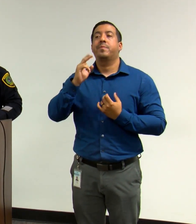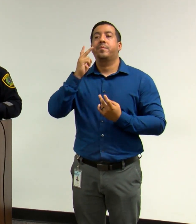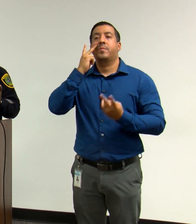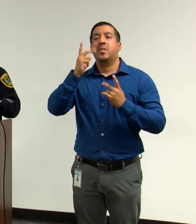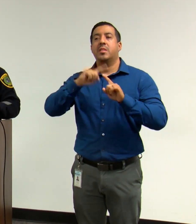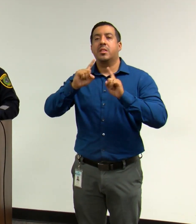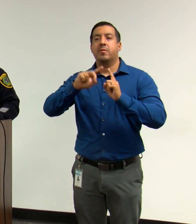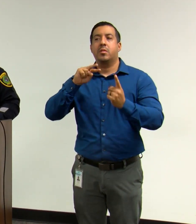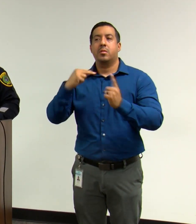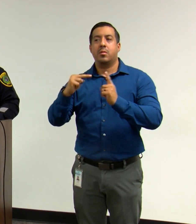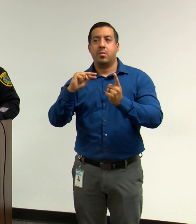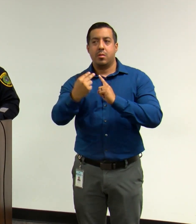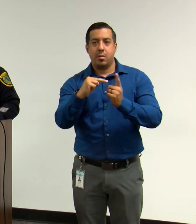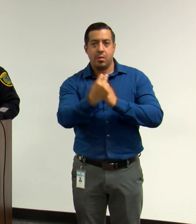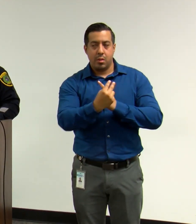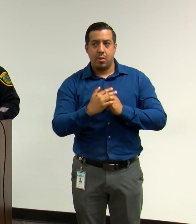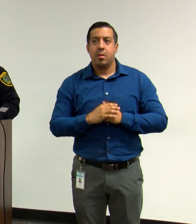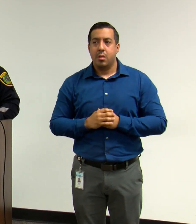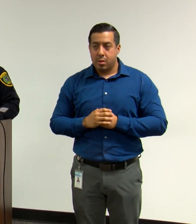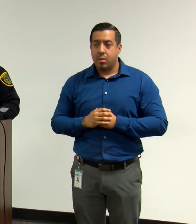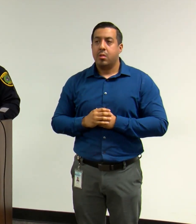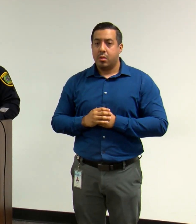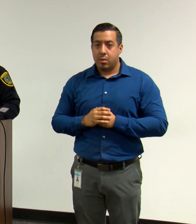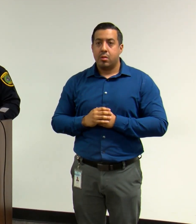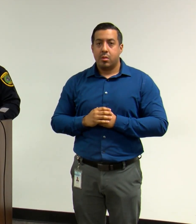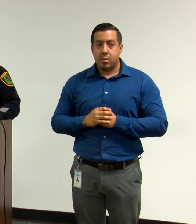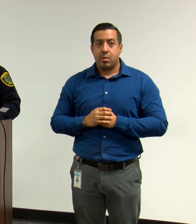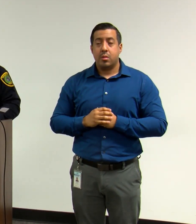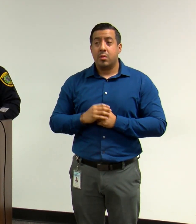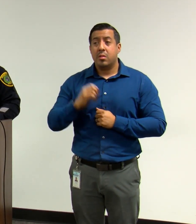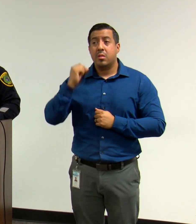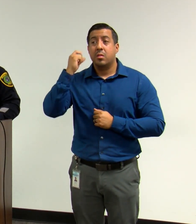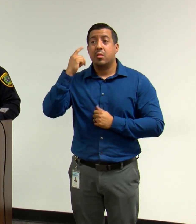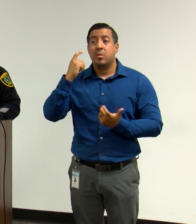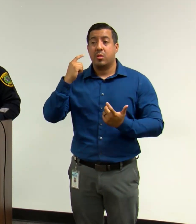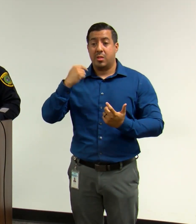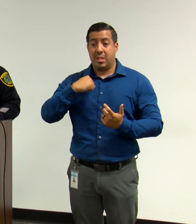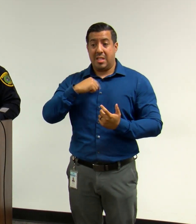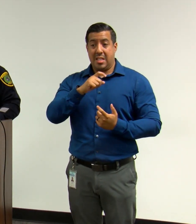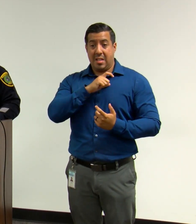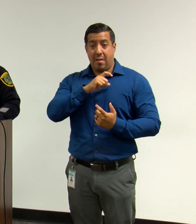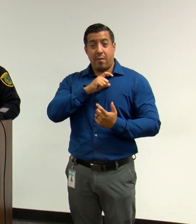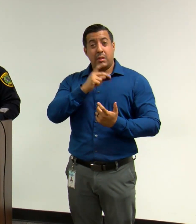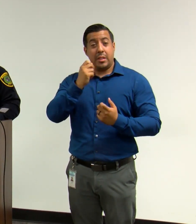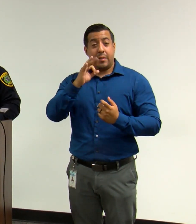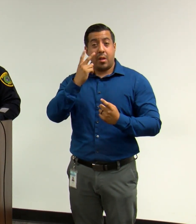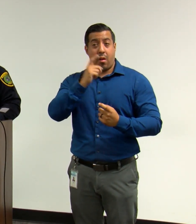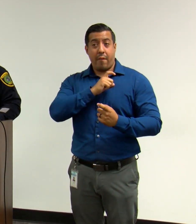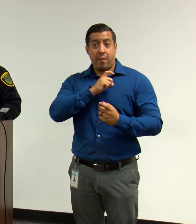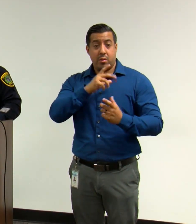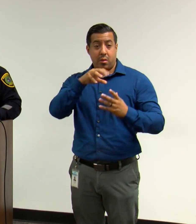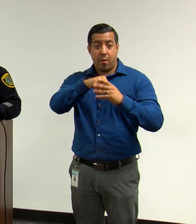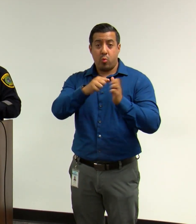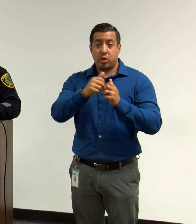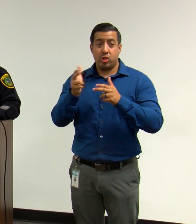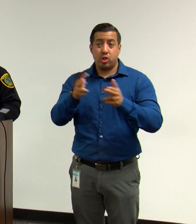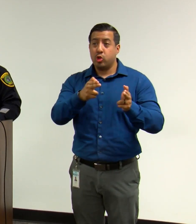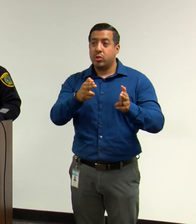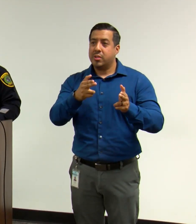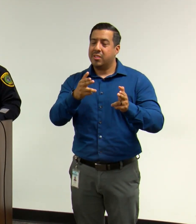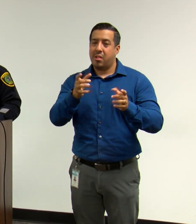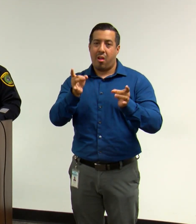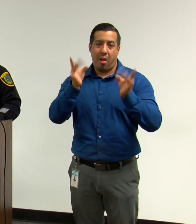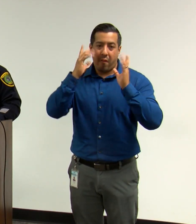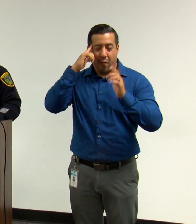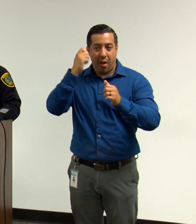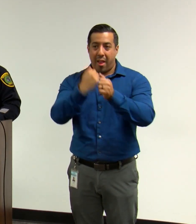from all sides. And when there's an officer-involved shooting, it's so tragic for everybody